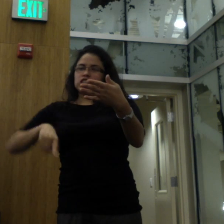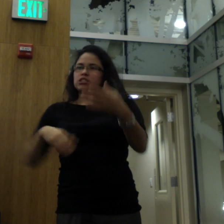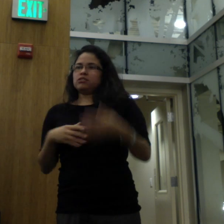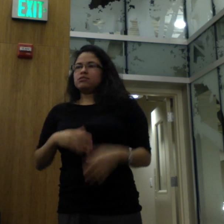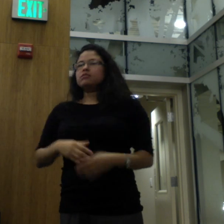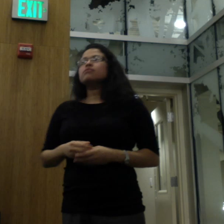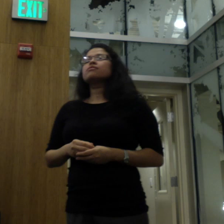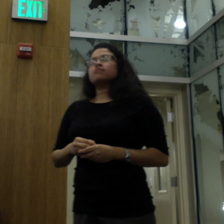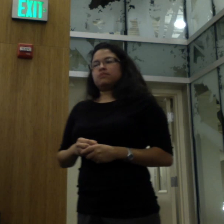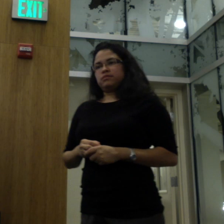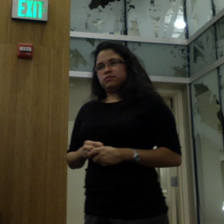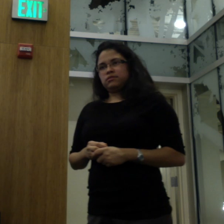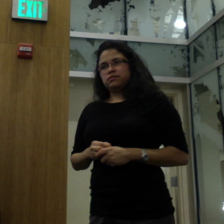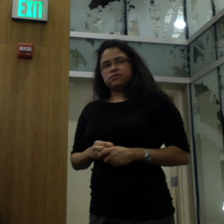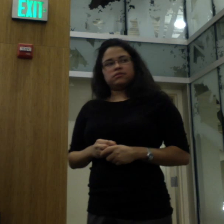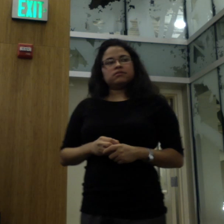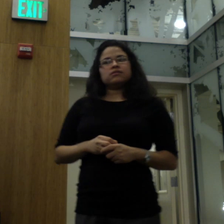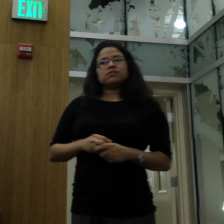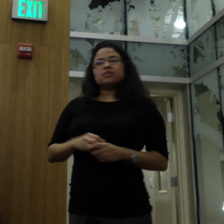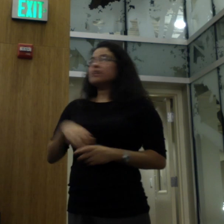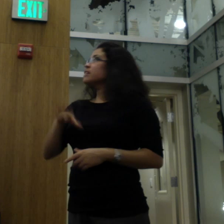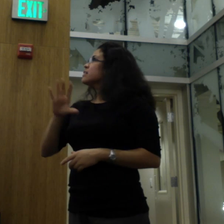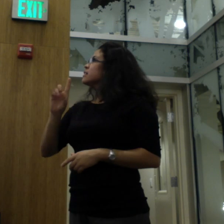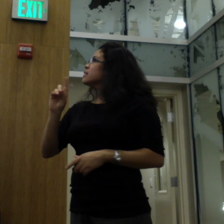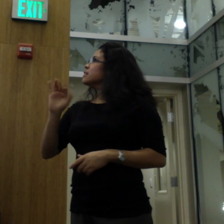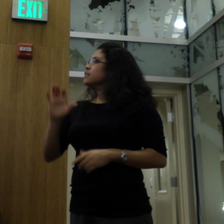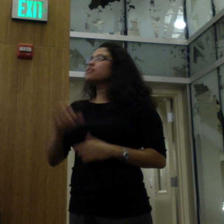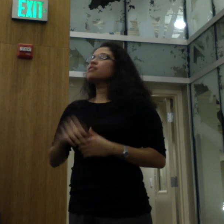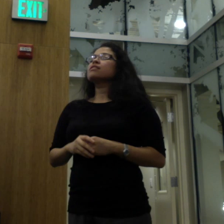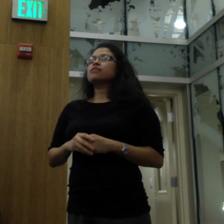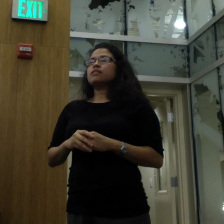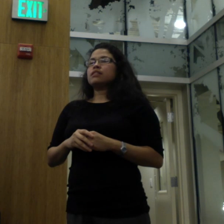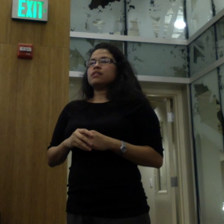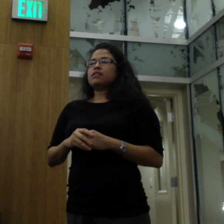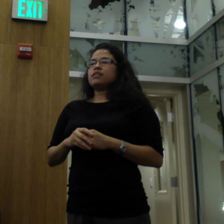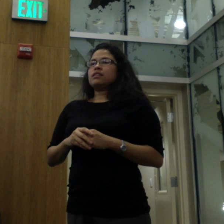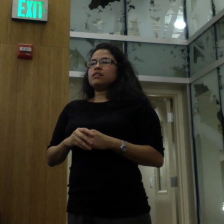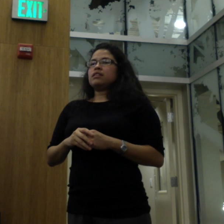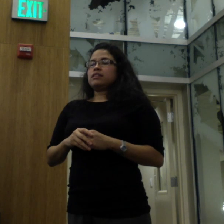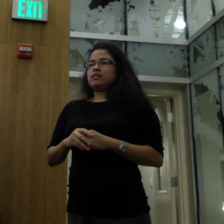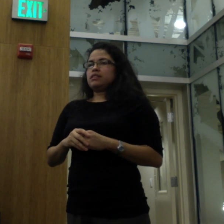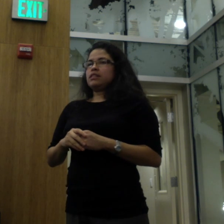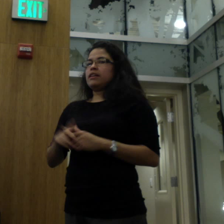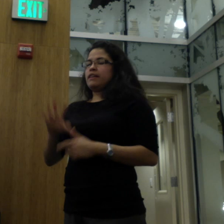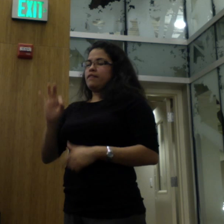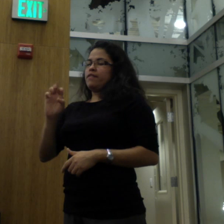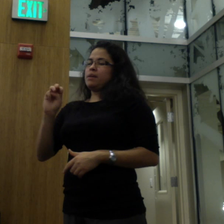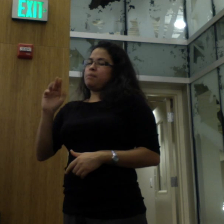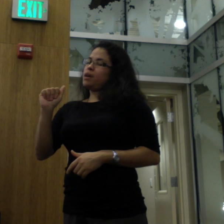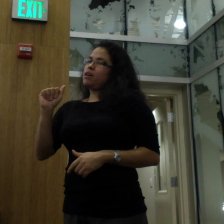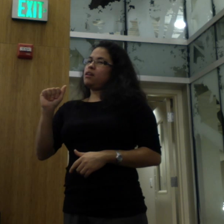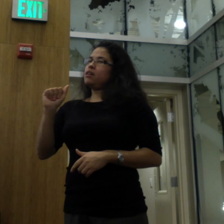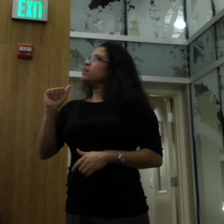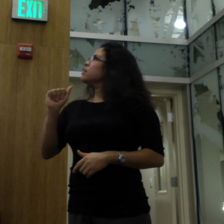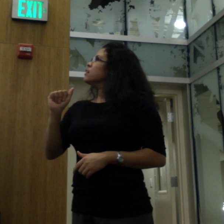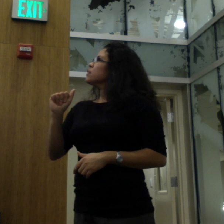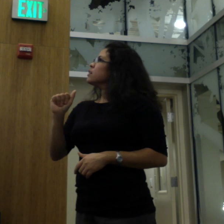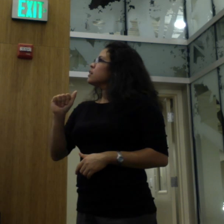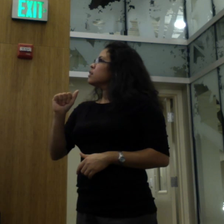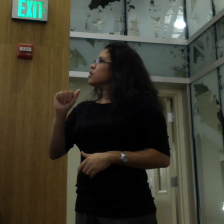things. And then CDC, the Center for Disease Control, and then FEMA. Wilco is for